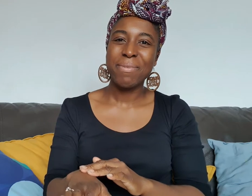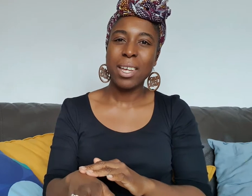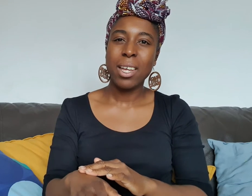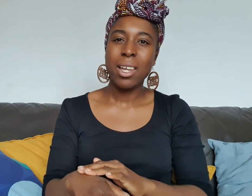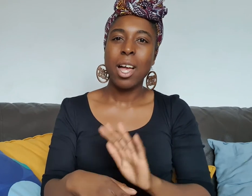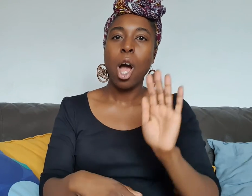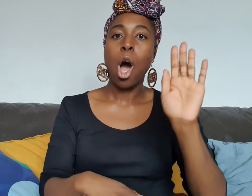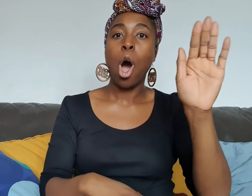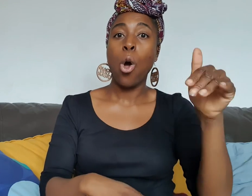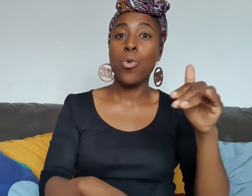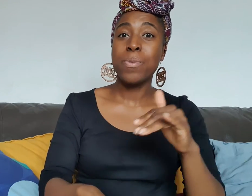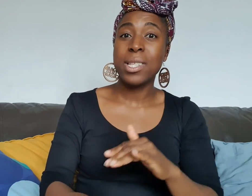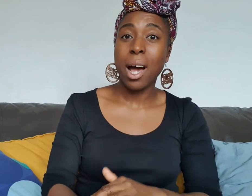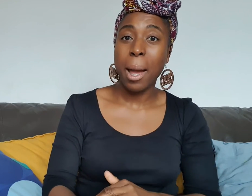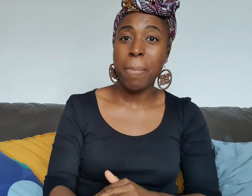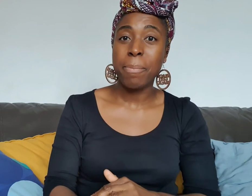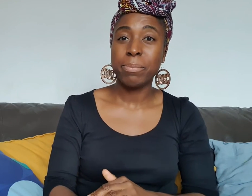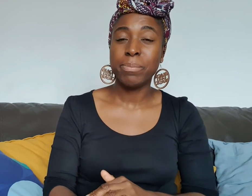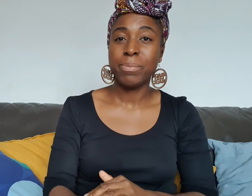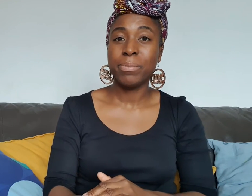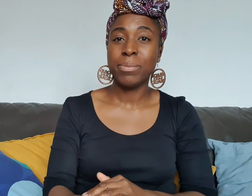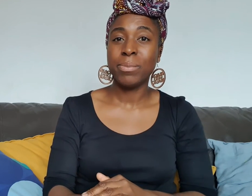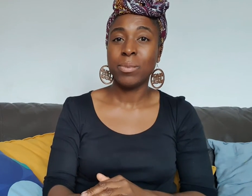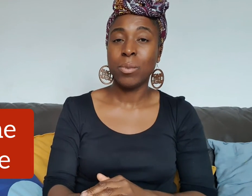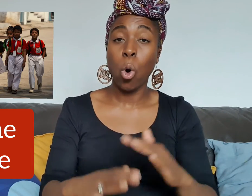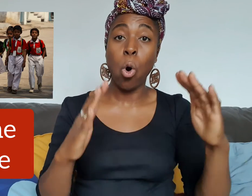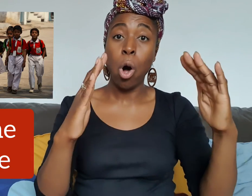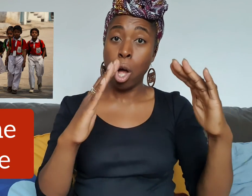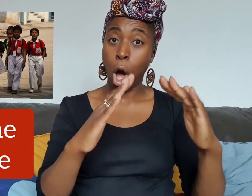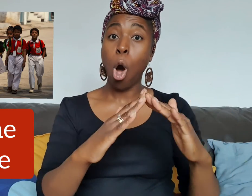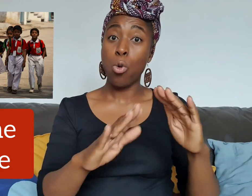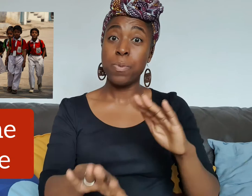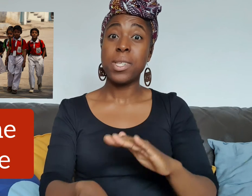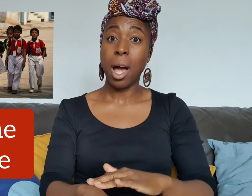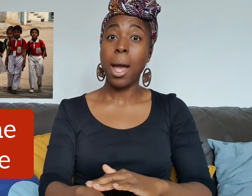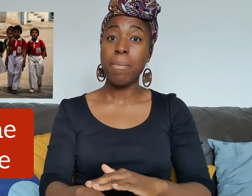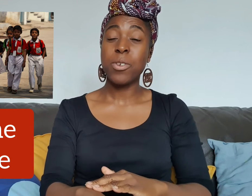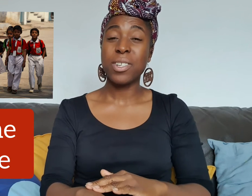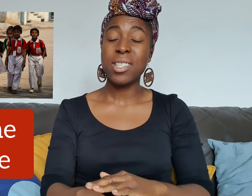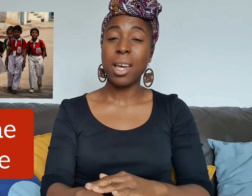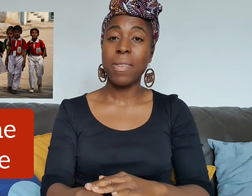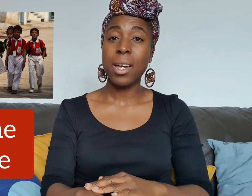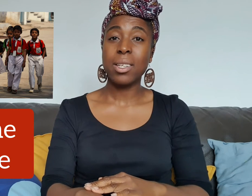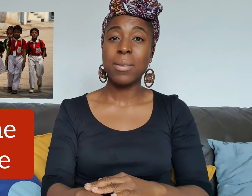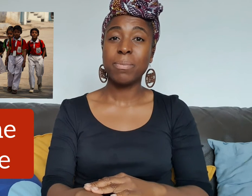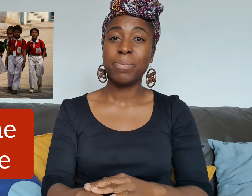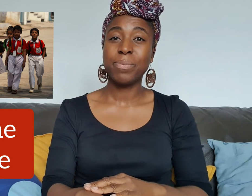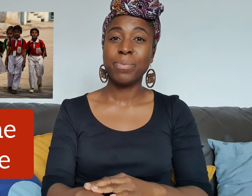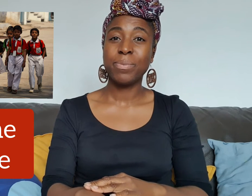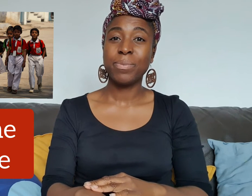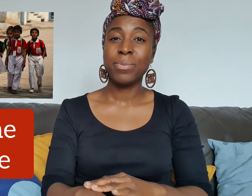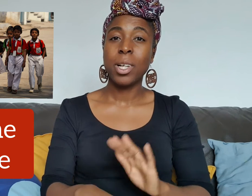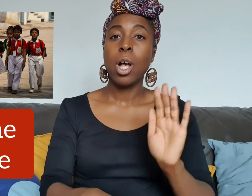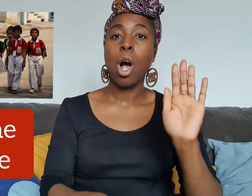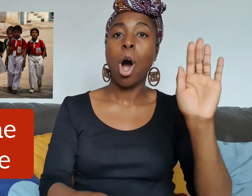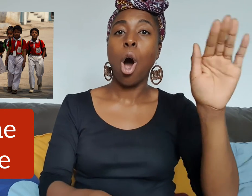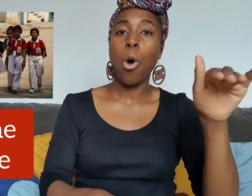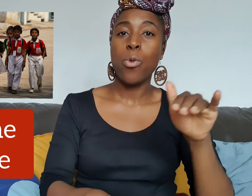Home time. Home home time. could sign that. Home